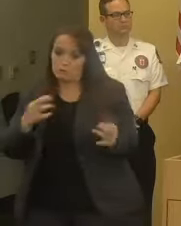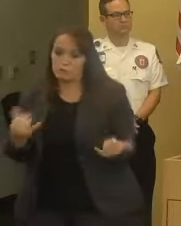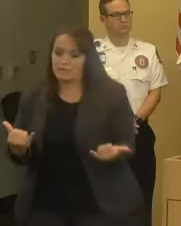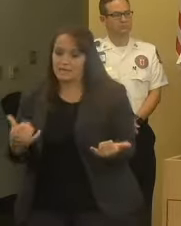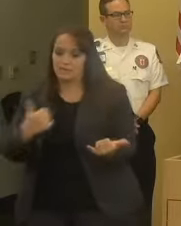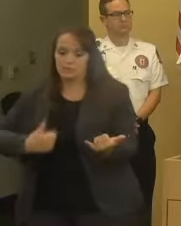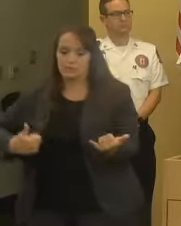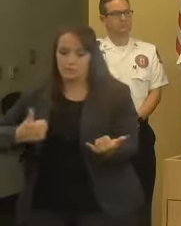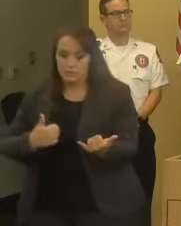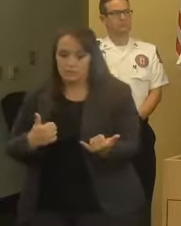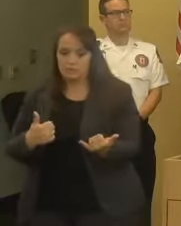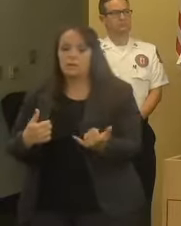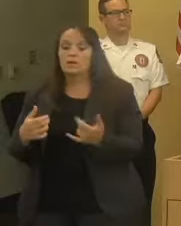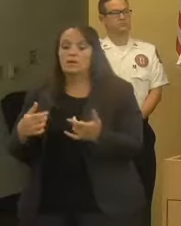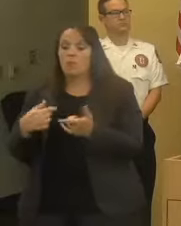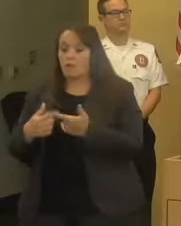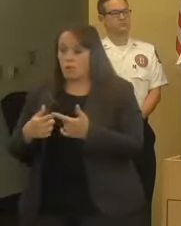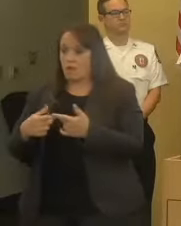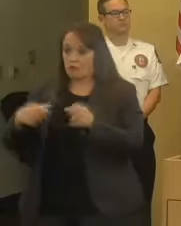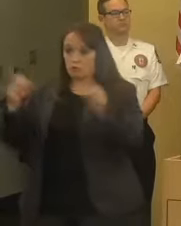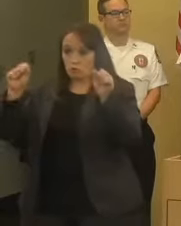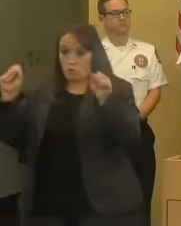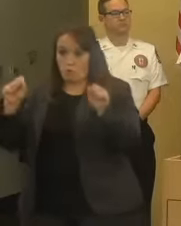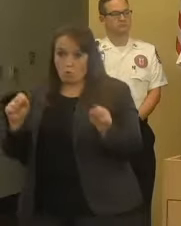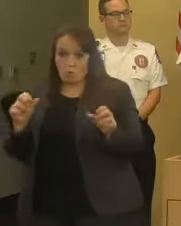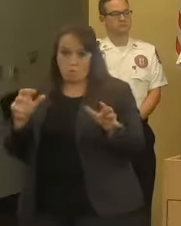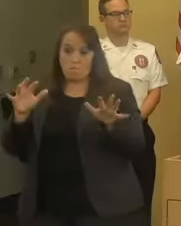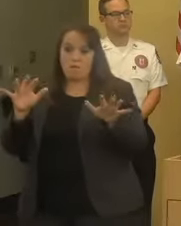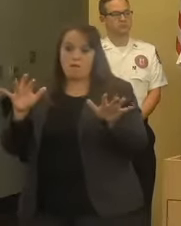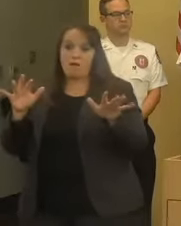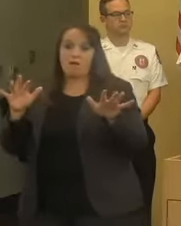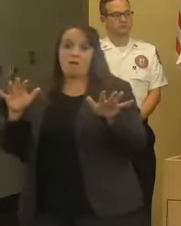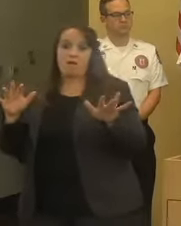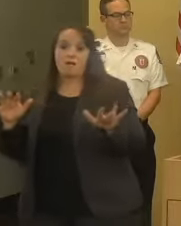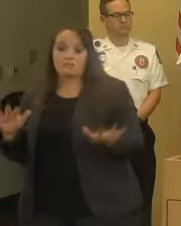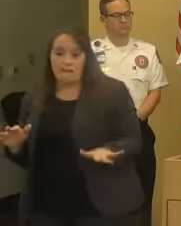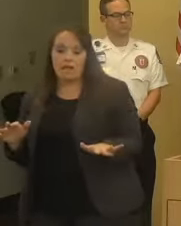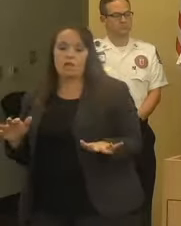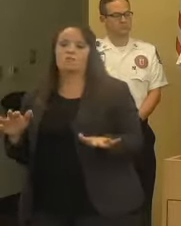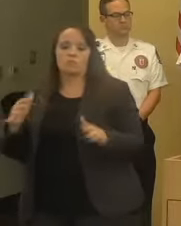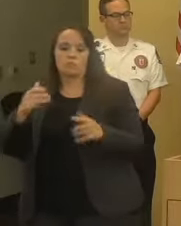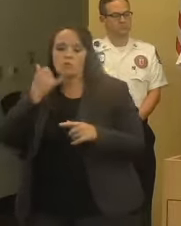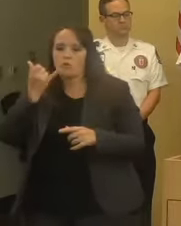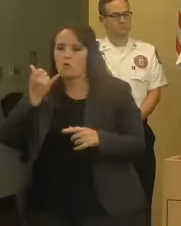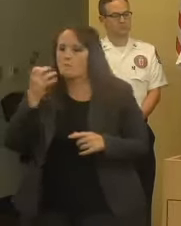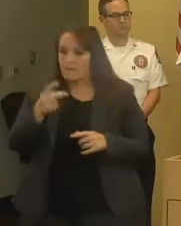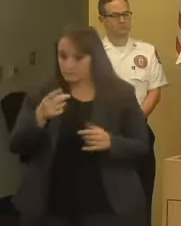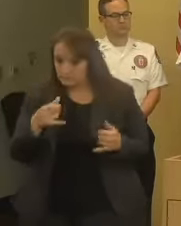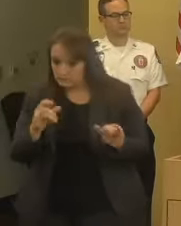you back to see if you still need their services when they are again able to respond during the storm.